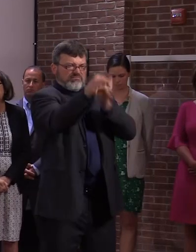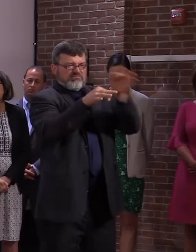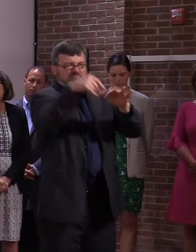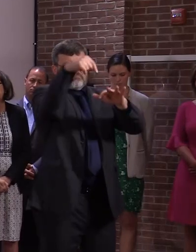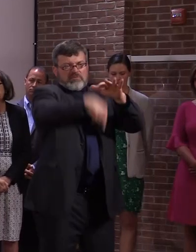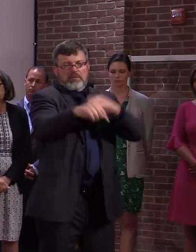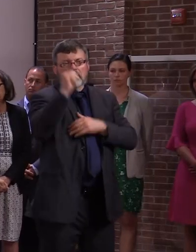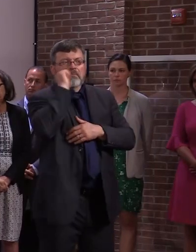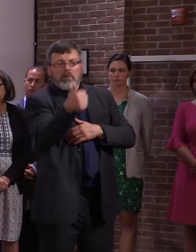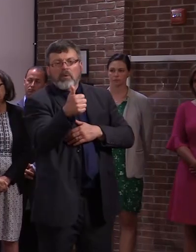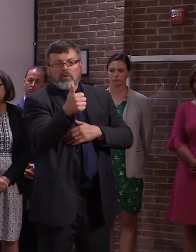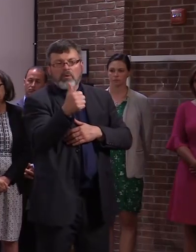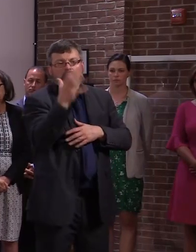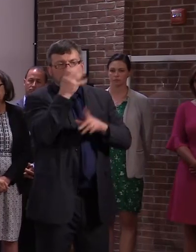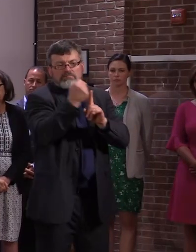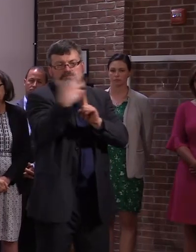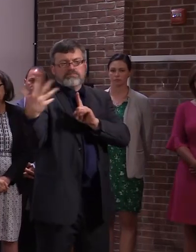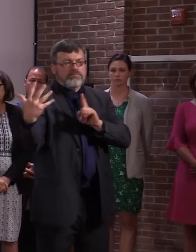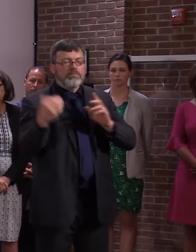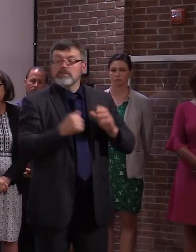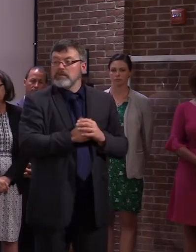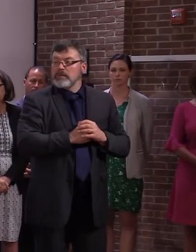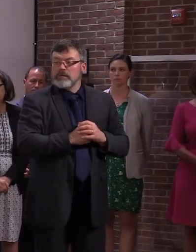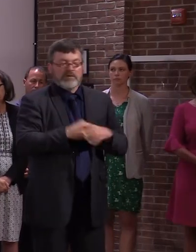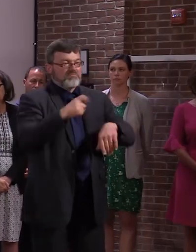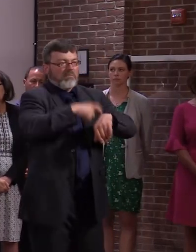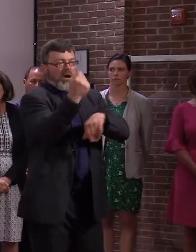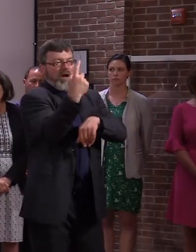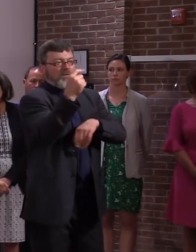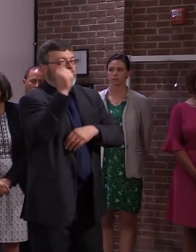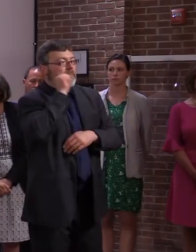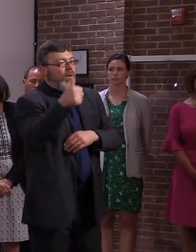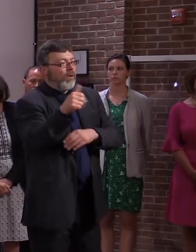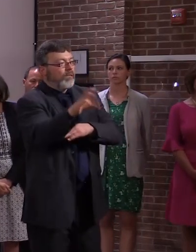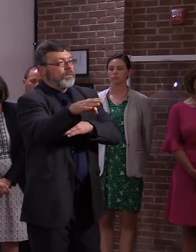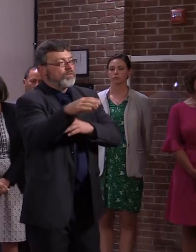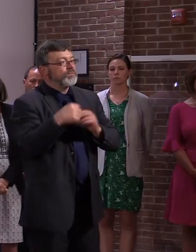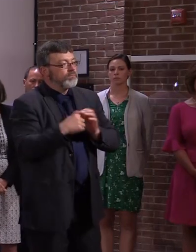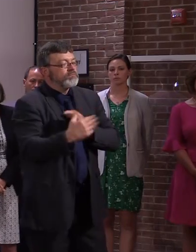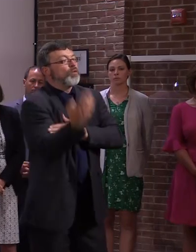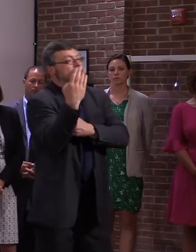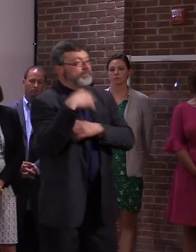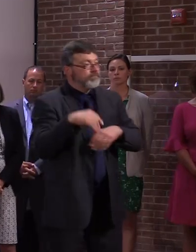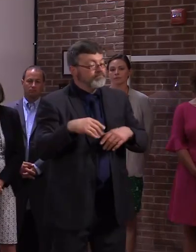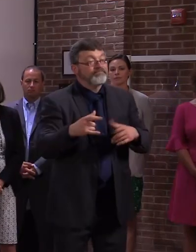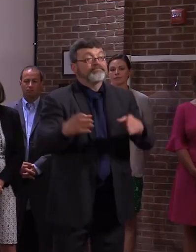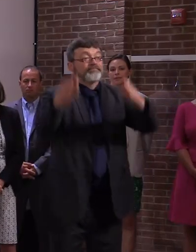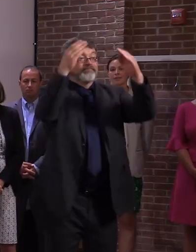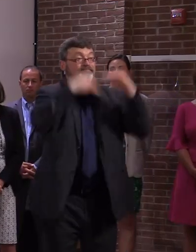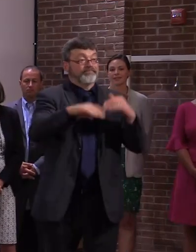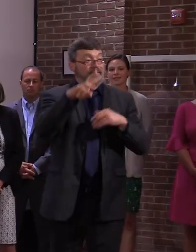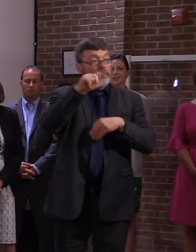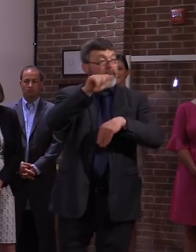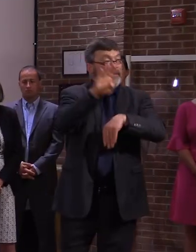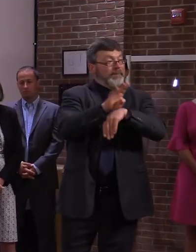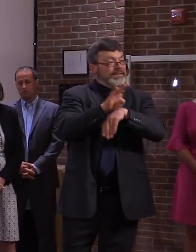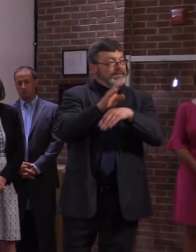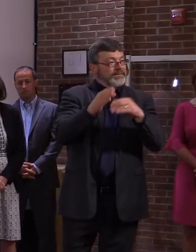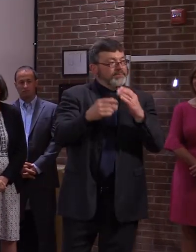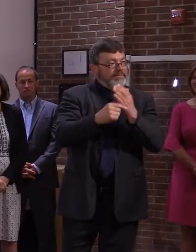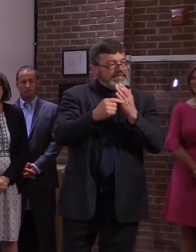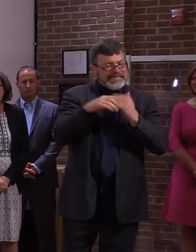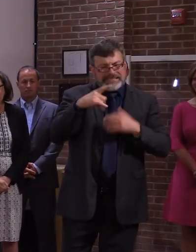Thank you. Tim McQuiston, Vermont Business Magazine. And just a reminder to folks, please speak as loudly as you possibly